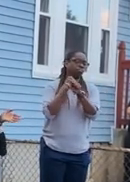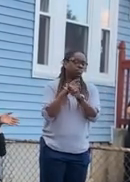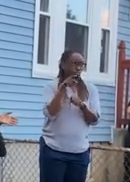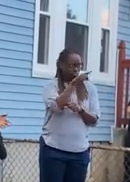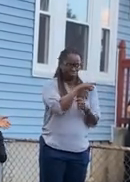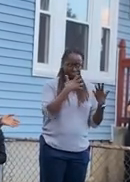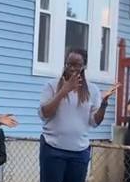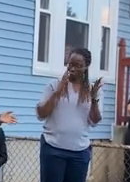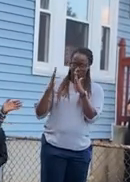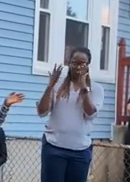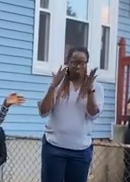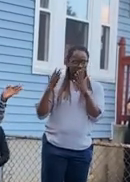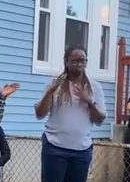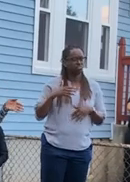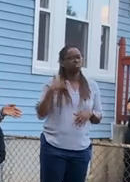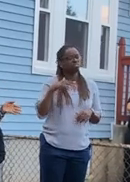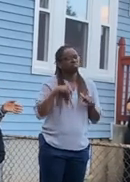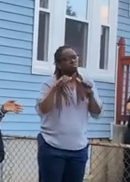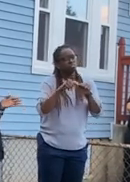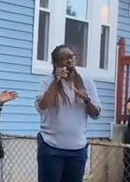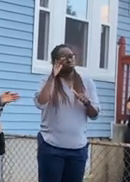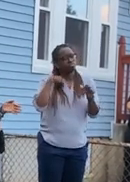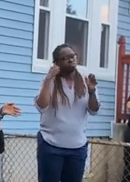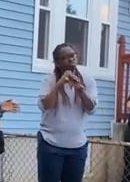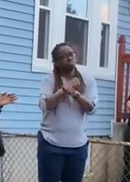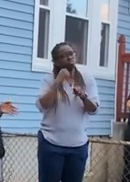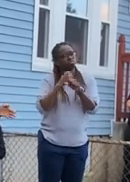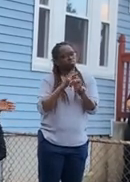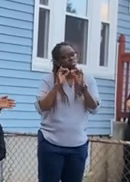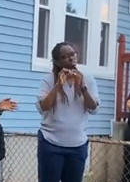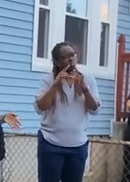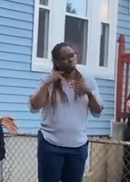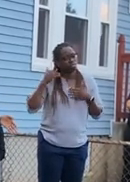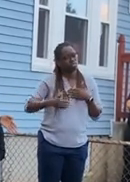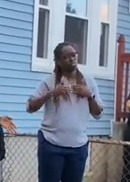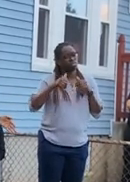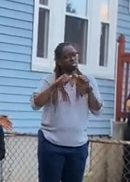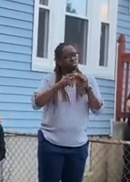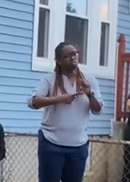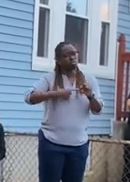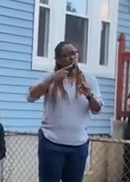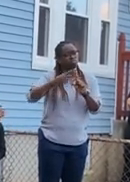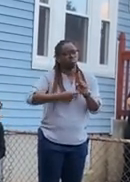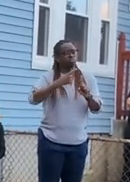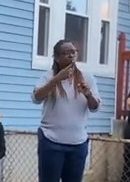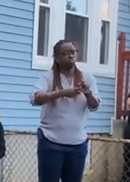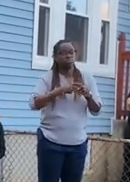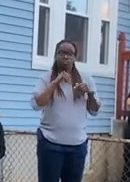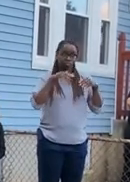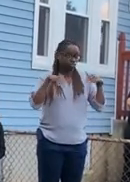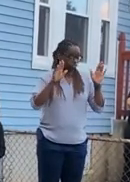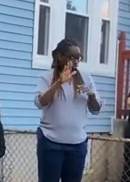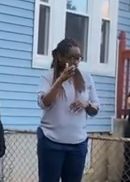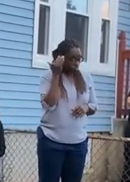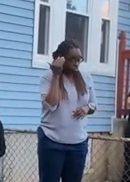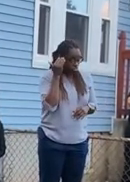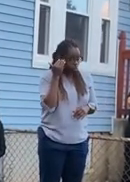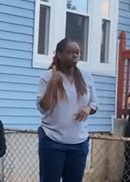fought and fought, we didn't give up. We paved the way to others so others can be able. So we're thankful